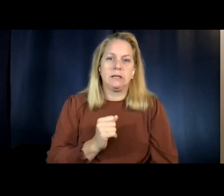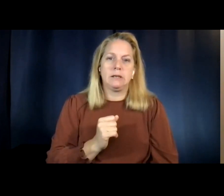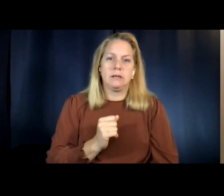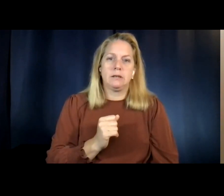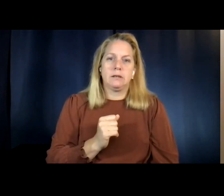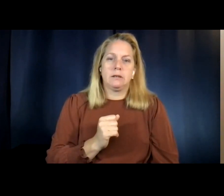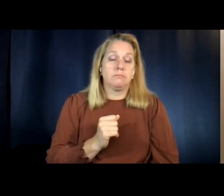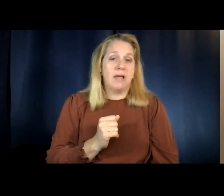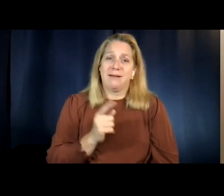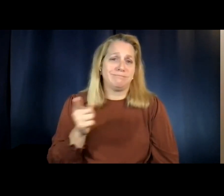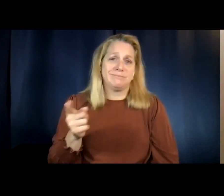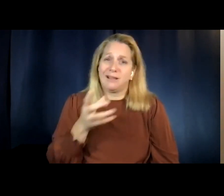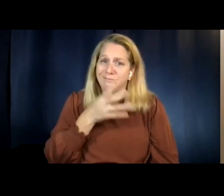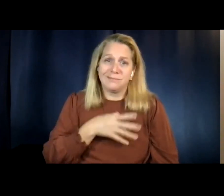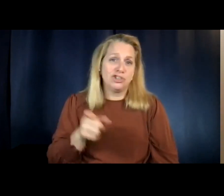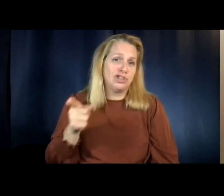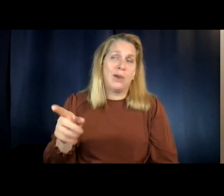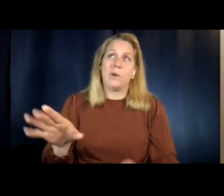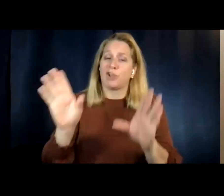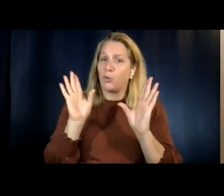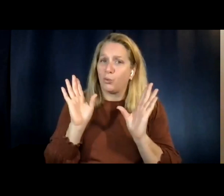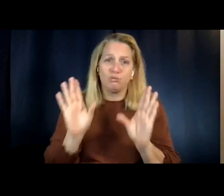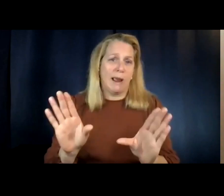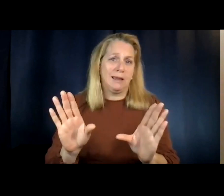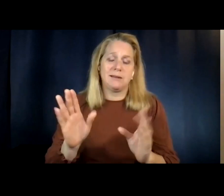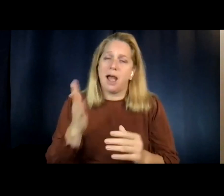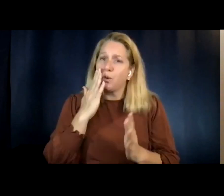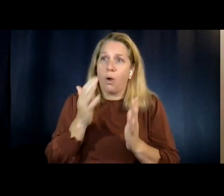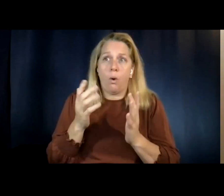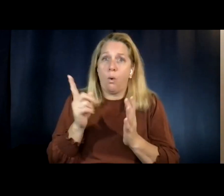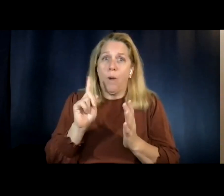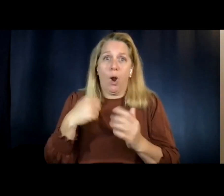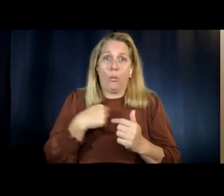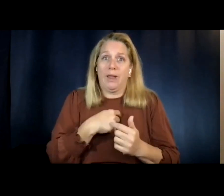she was great, and I don't know where we would be without her. So,